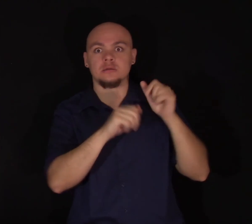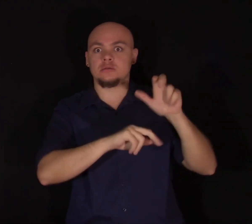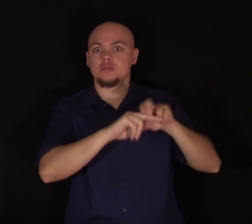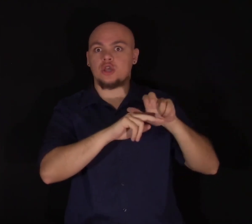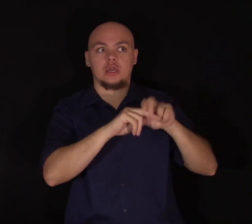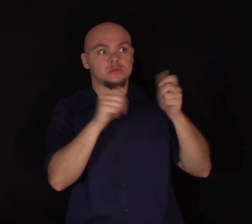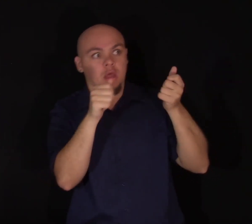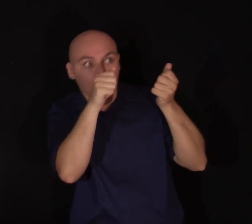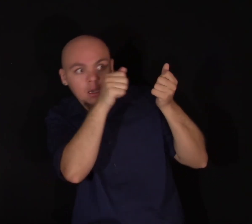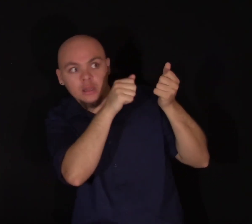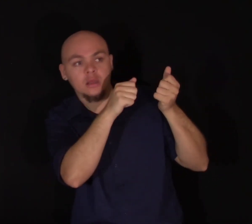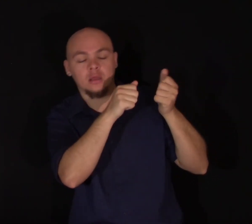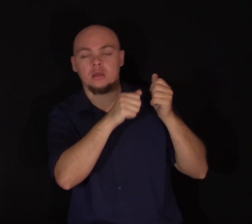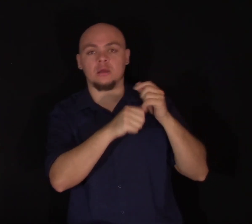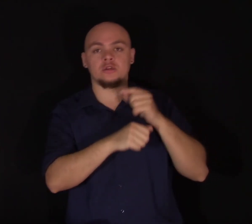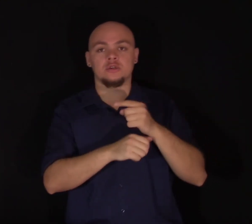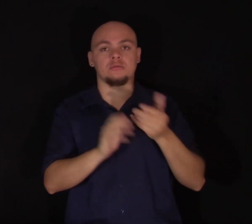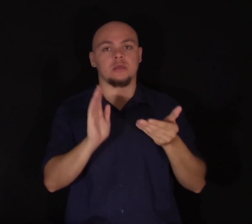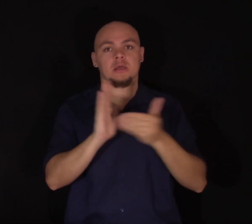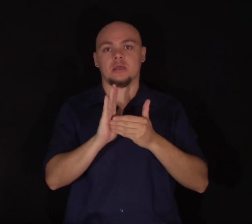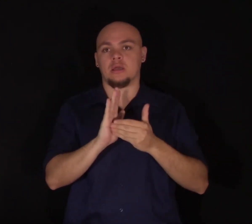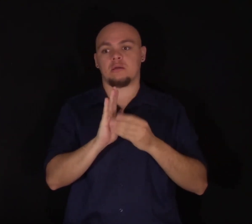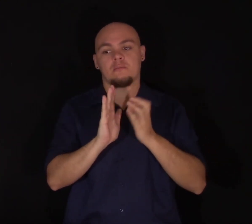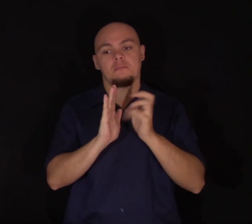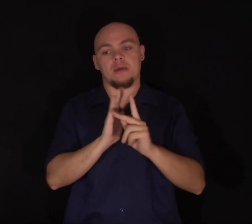She was back into her brainstem once again.